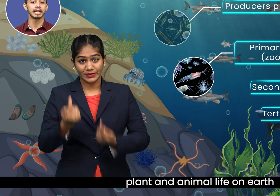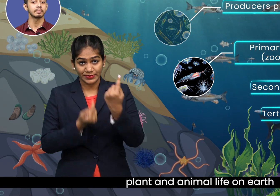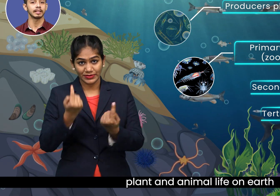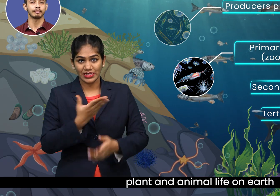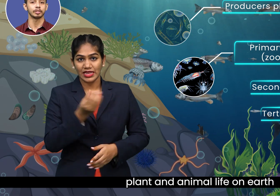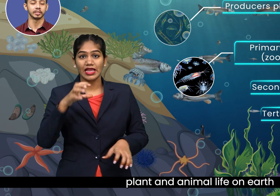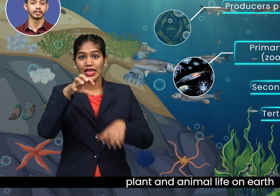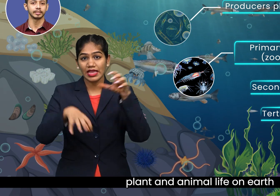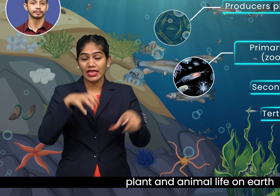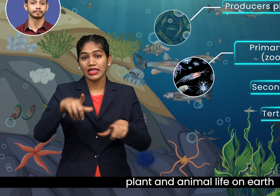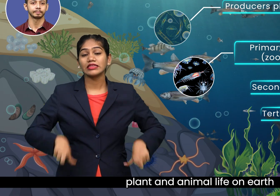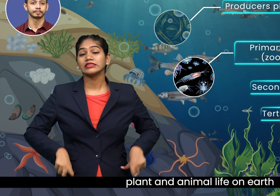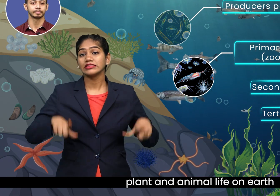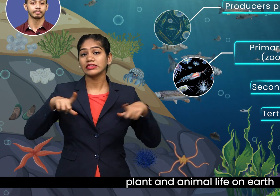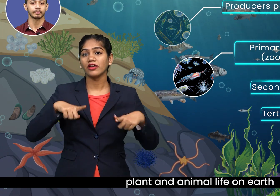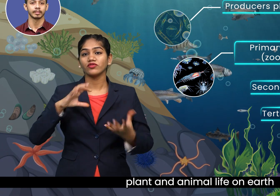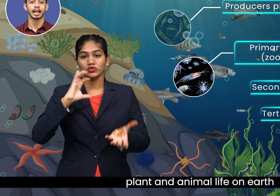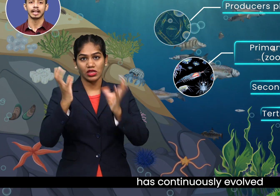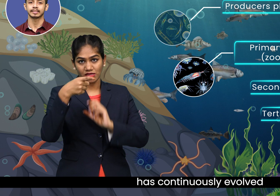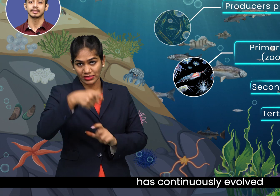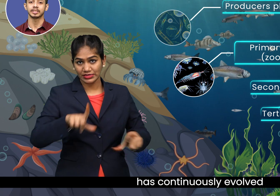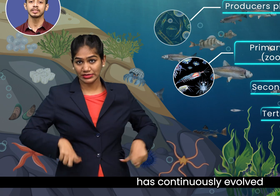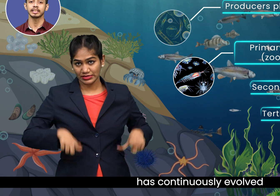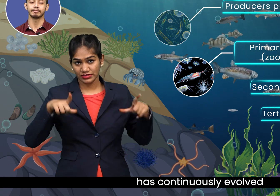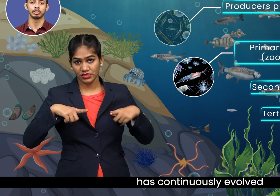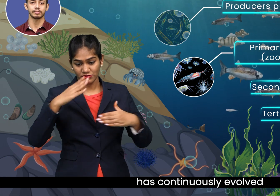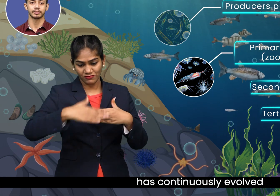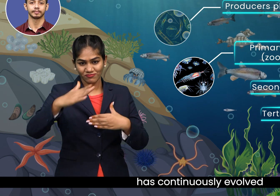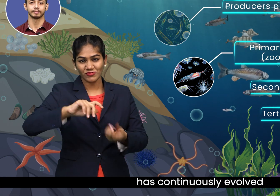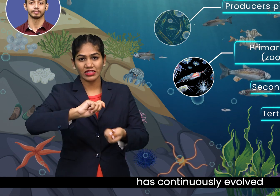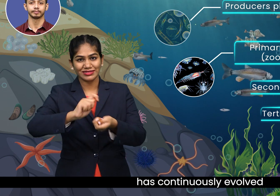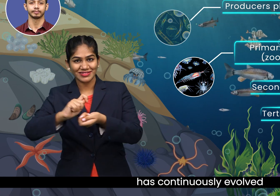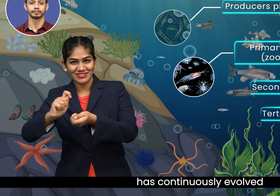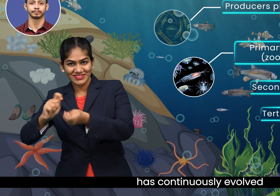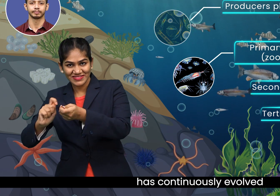plant and animal life on earth has continuously evolved